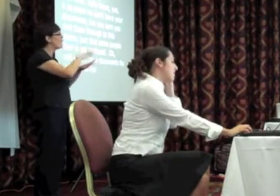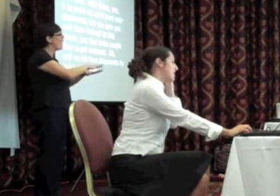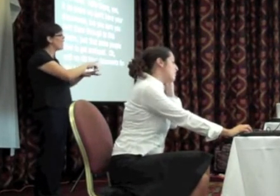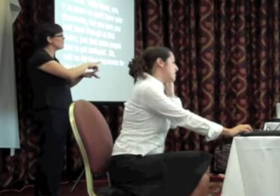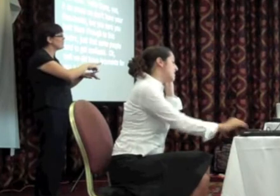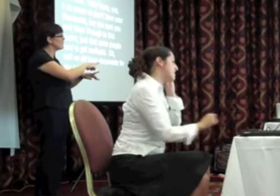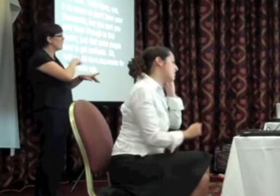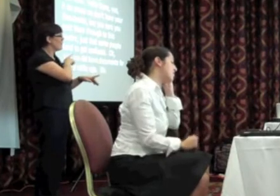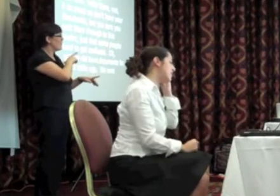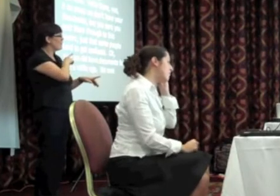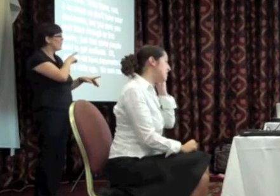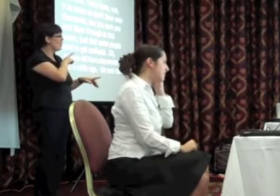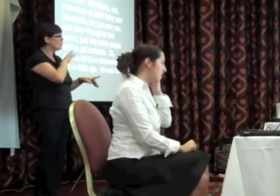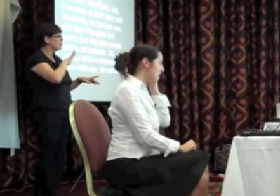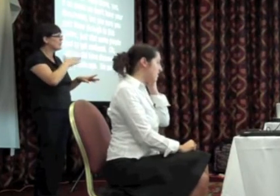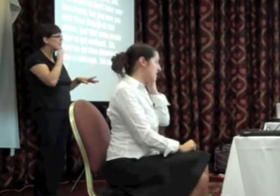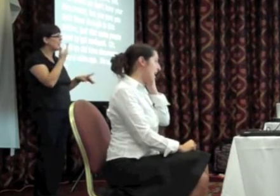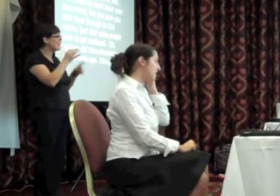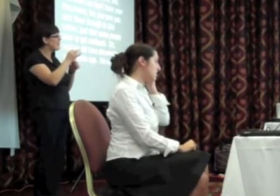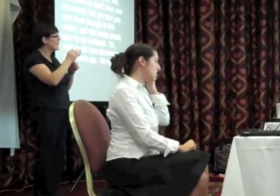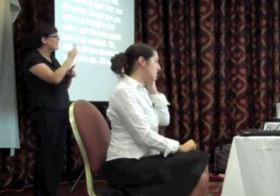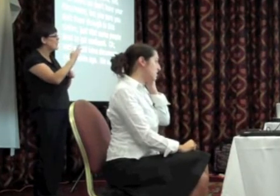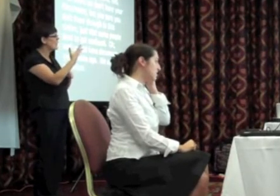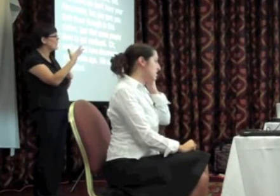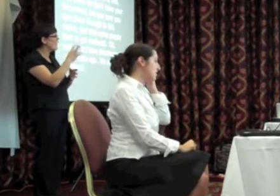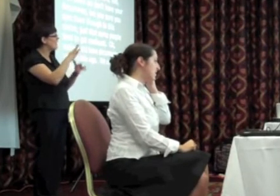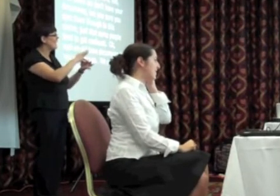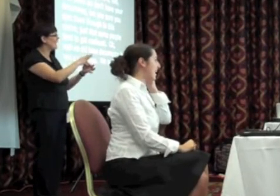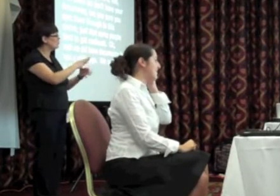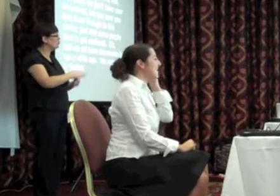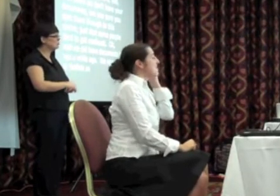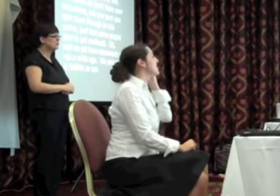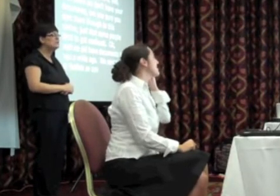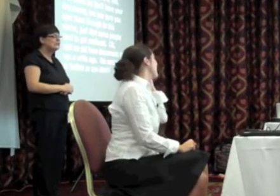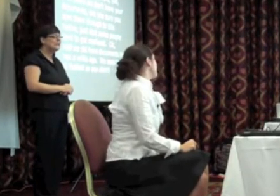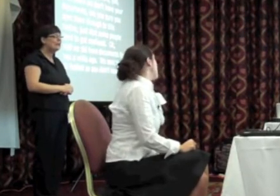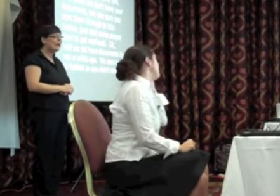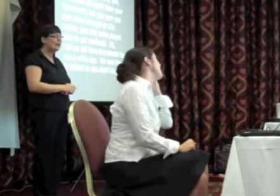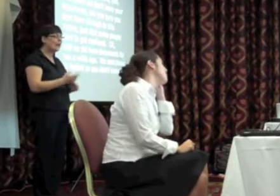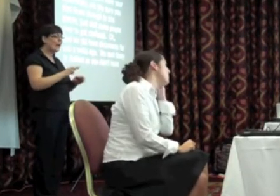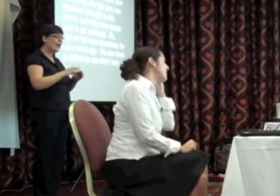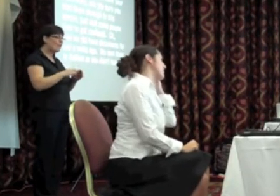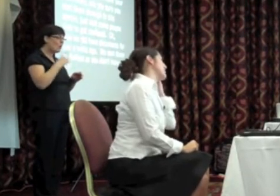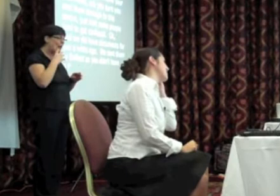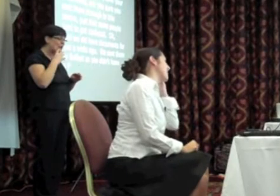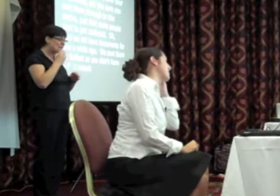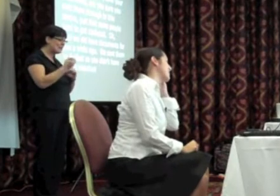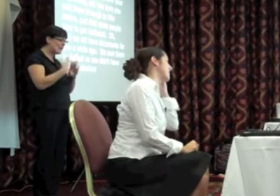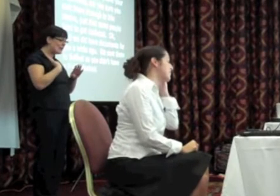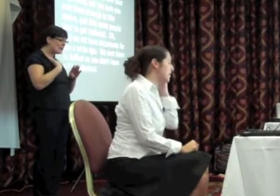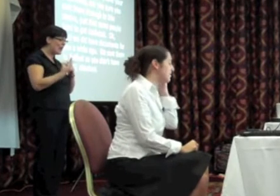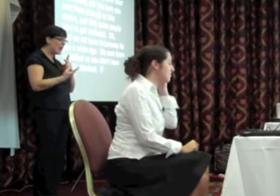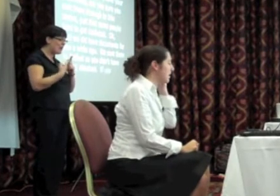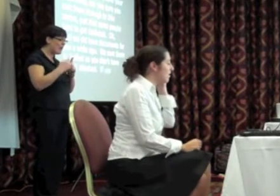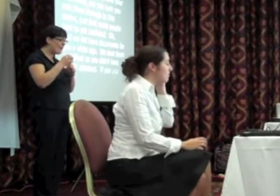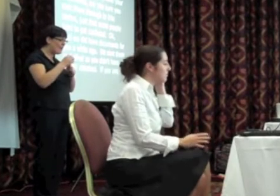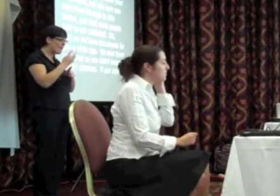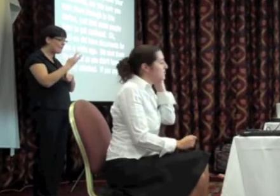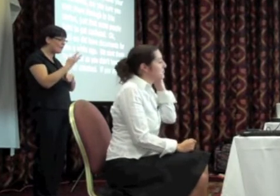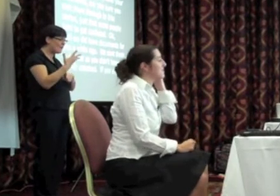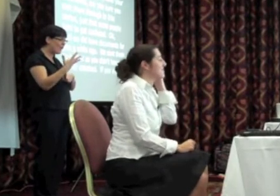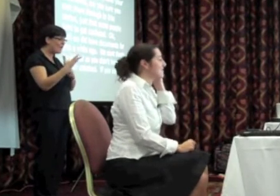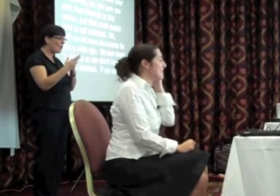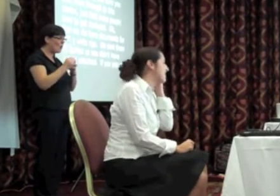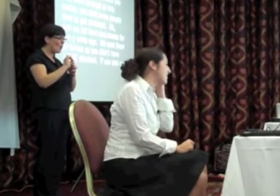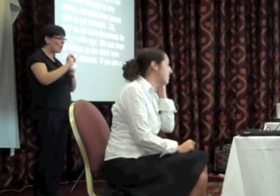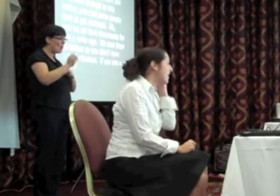fact that you didn't have a P45 attached. Yes, if you'd just like to pop a new P45 in the post along with